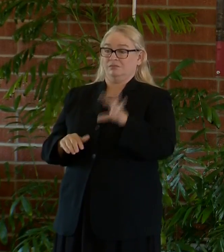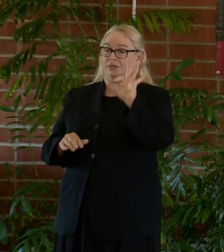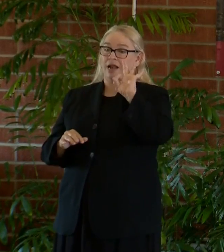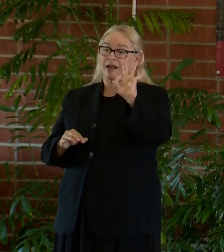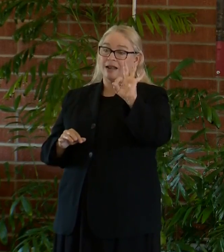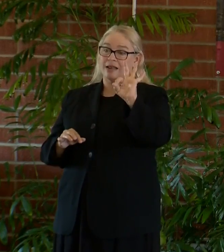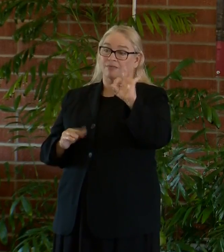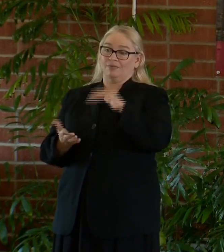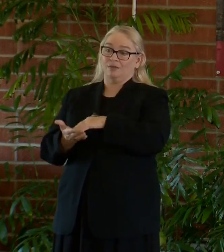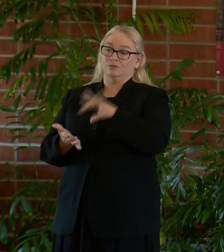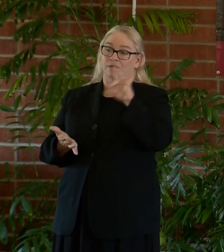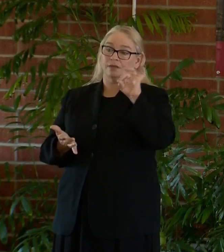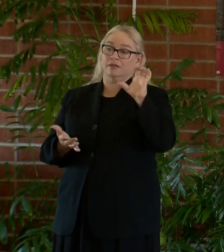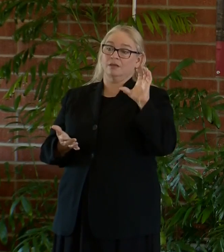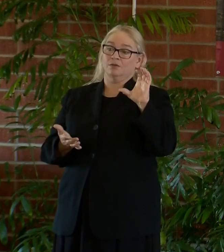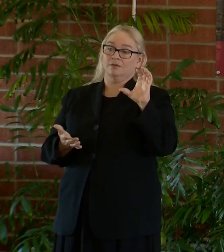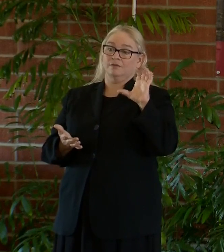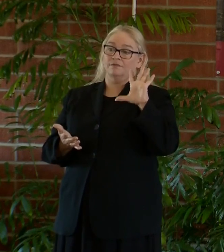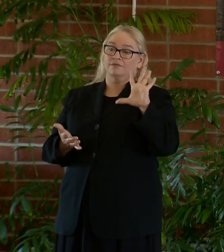9,859 cases,